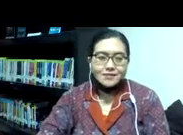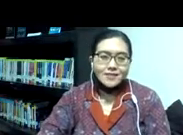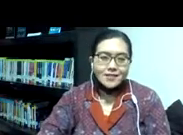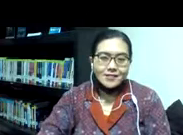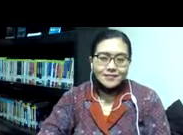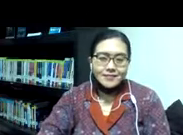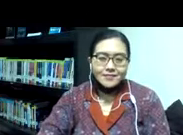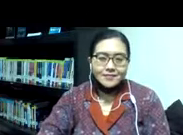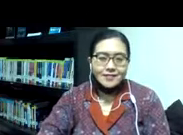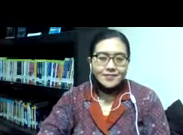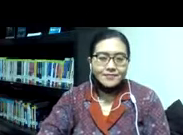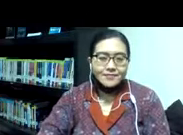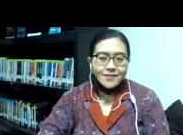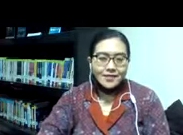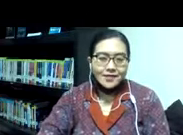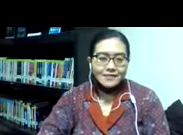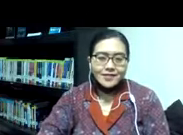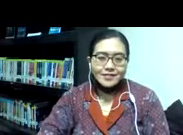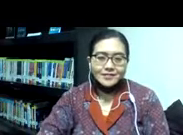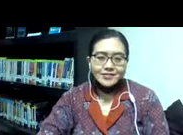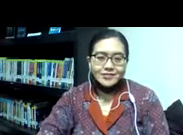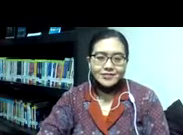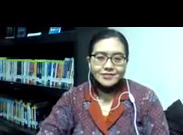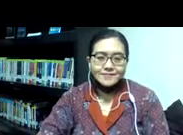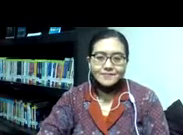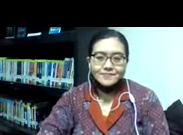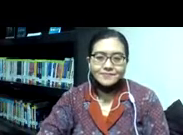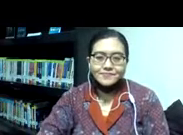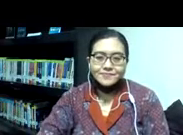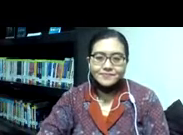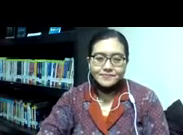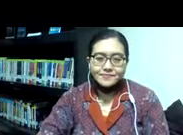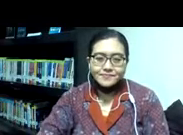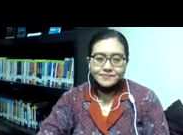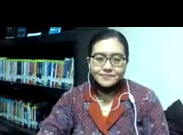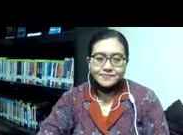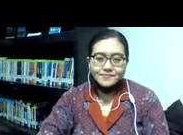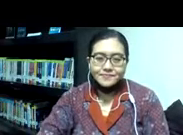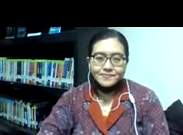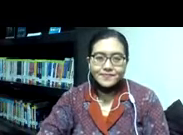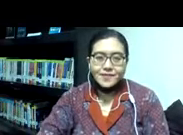important places in Bengkala village.